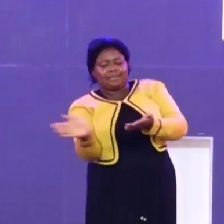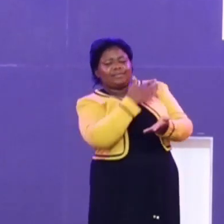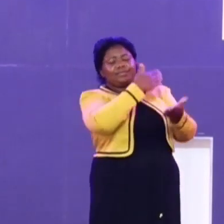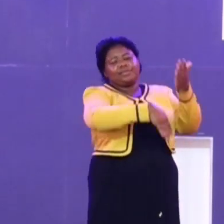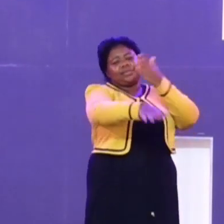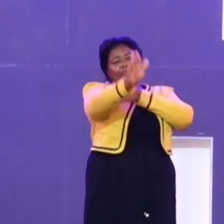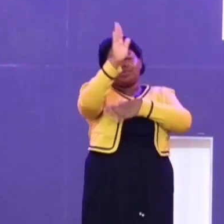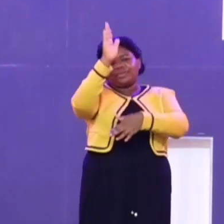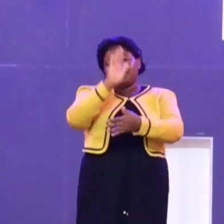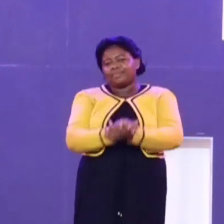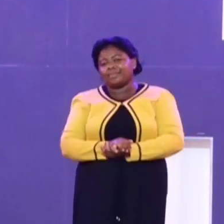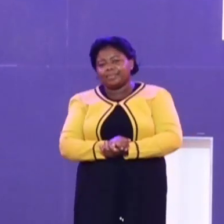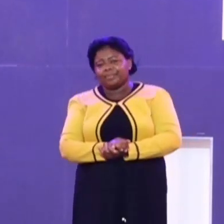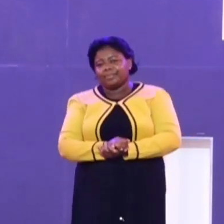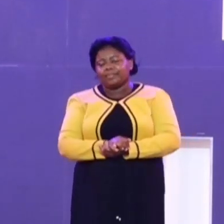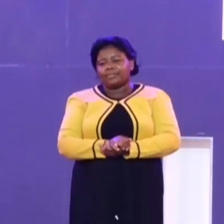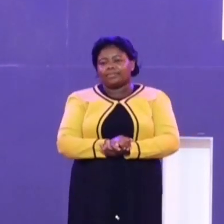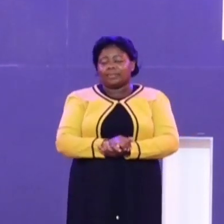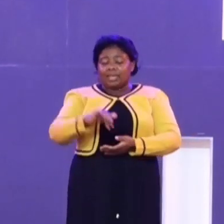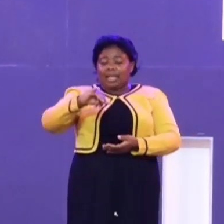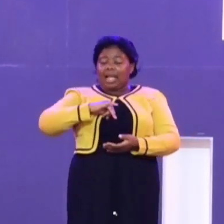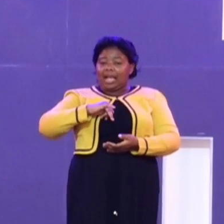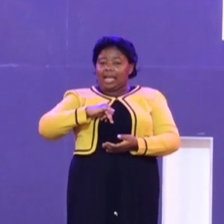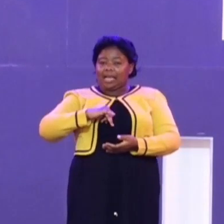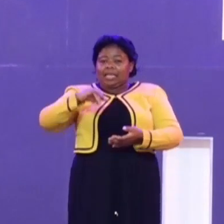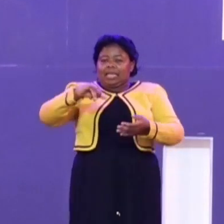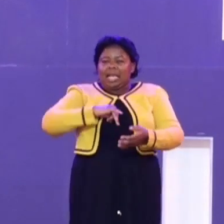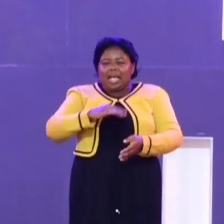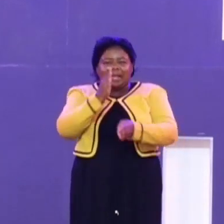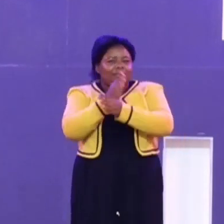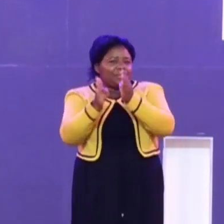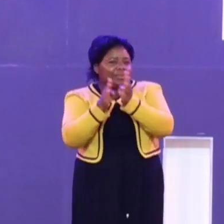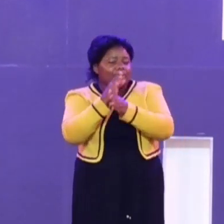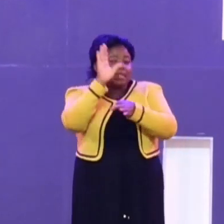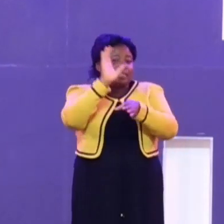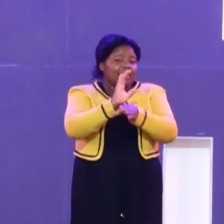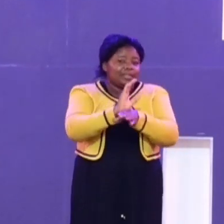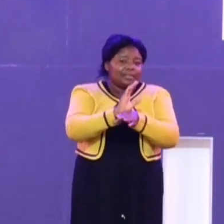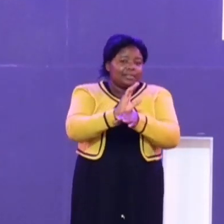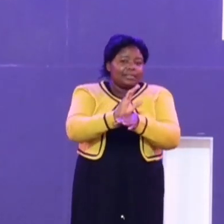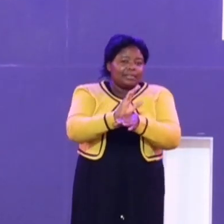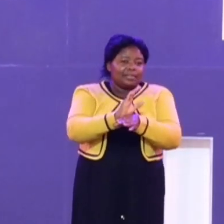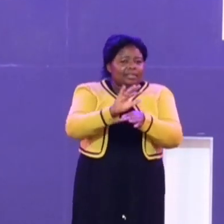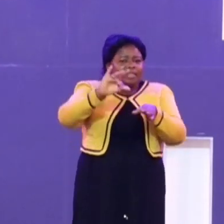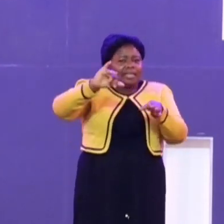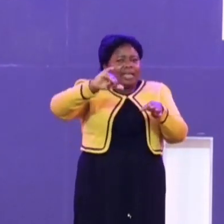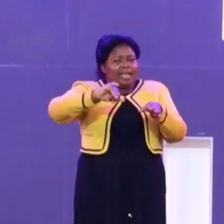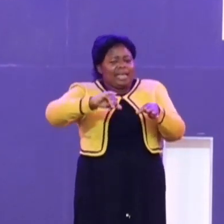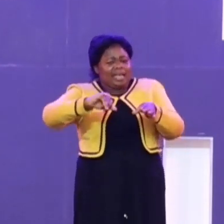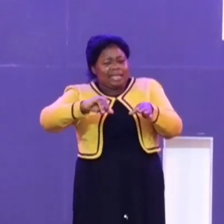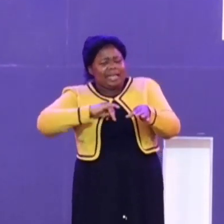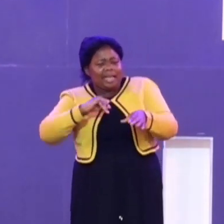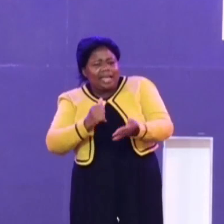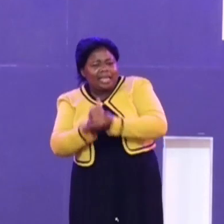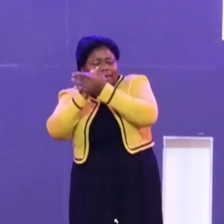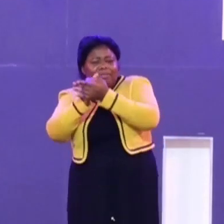yogero obwanze obwanze bujawo katonda. I built that church. Nze nazimbe kanisa eyo. I brought that church from nowhere.